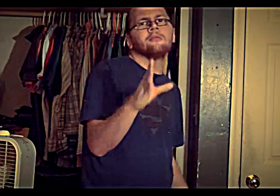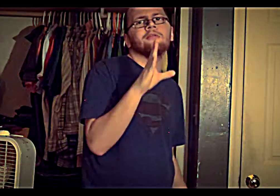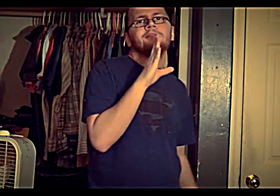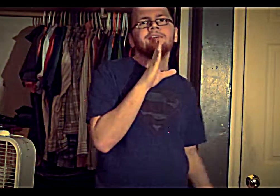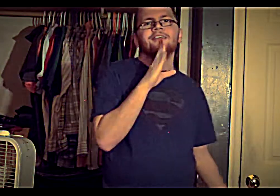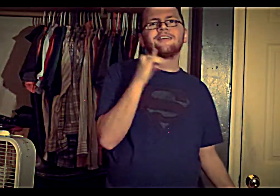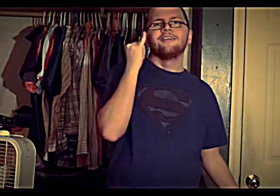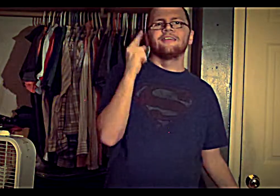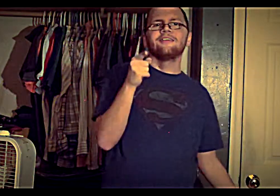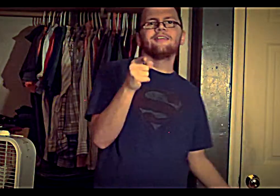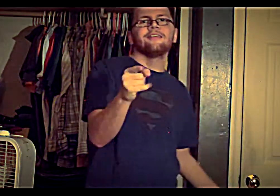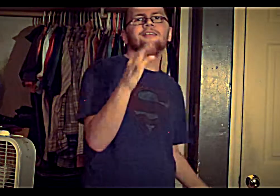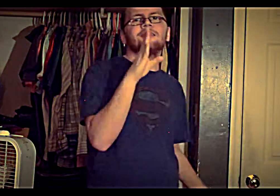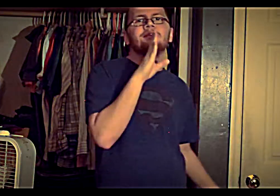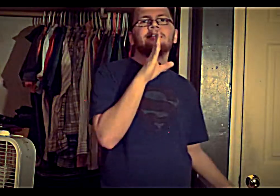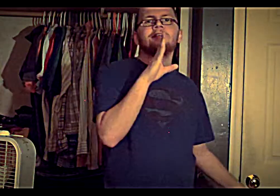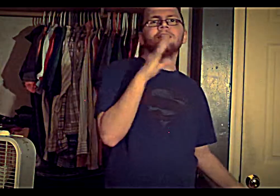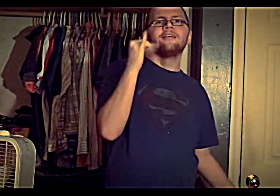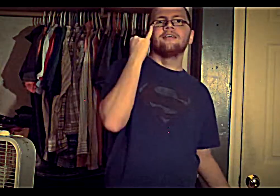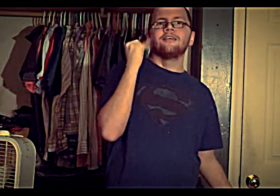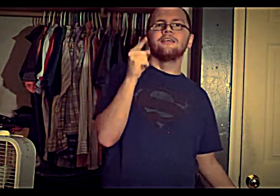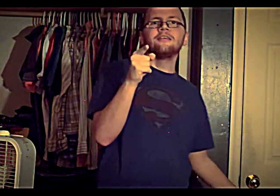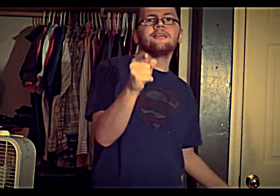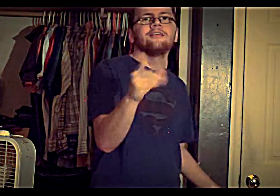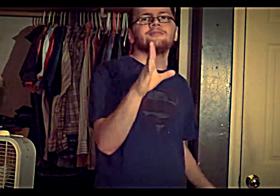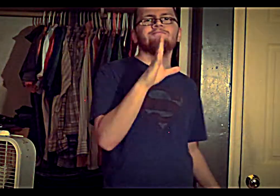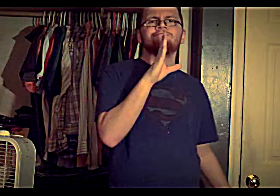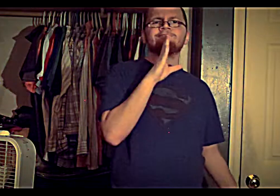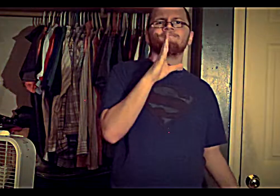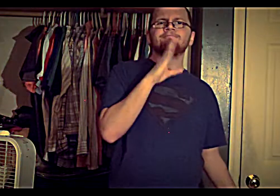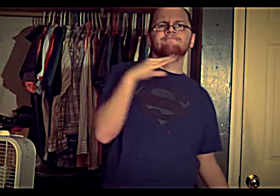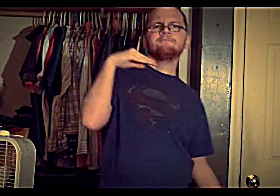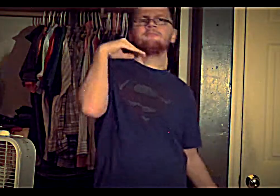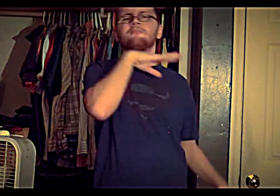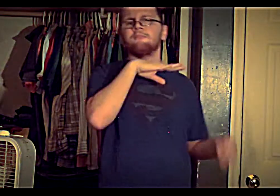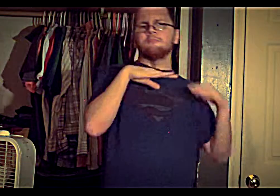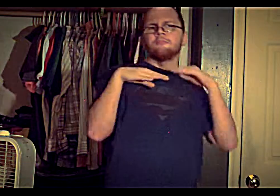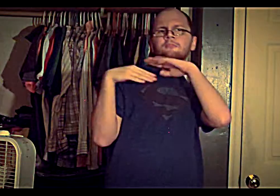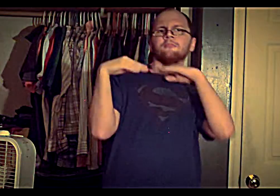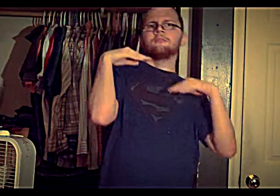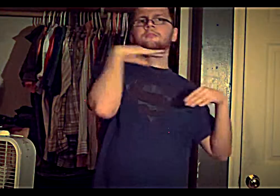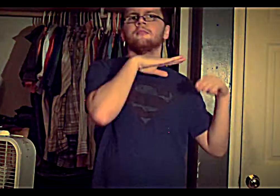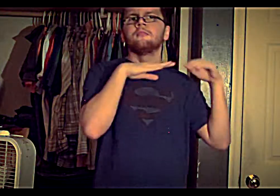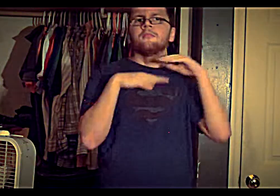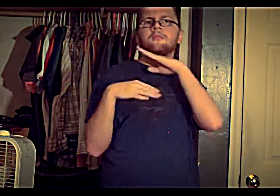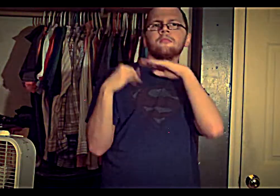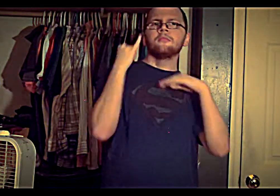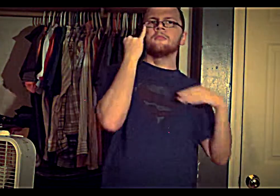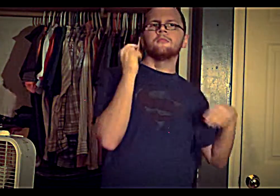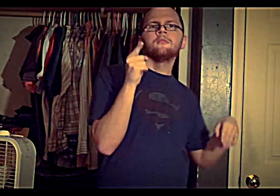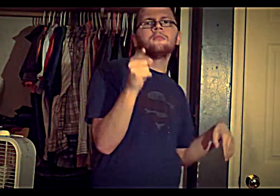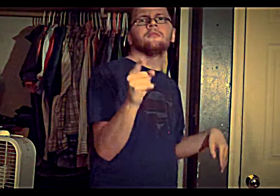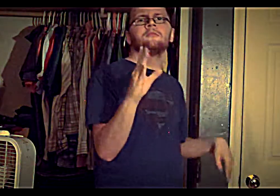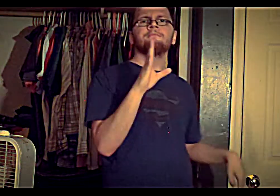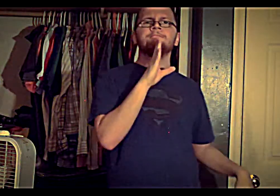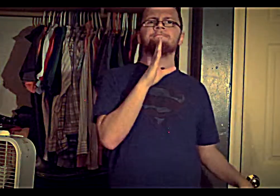are moving, your lips are moving, your lips are moving, then you lie, lie, lie. Your